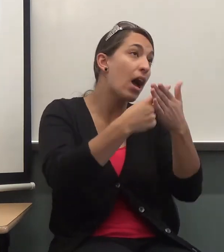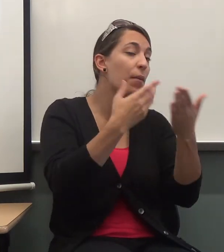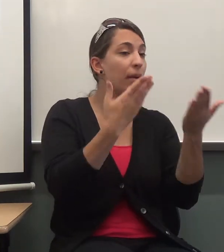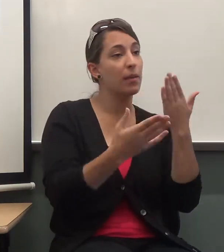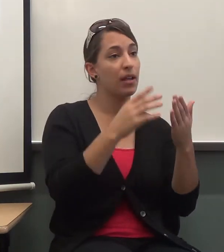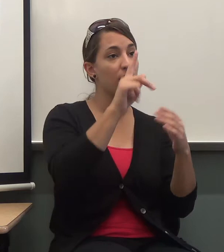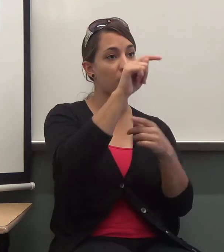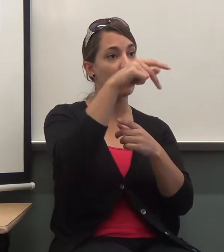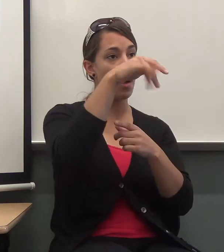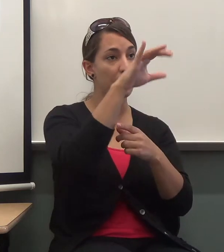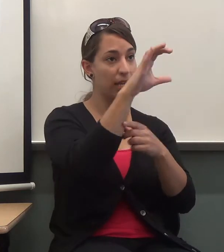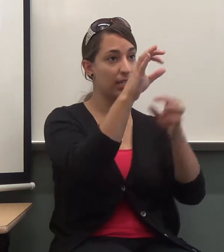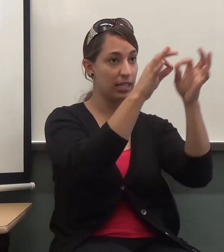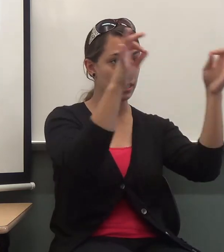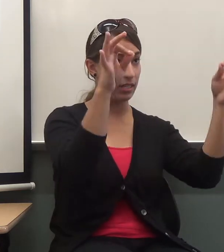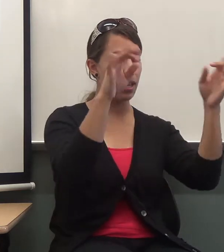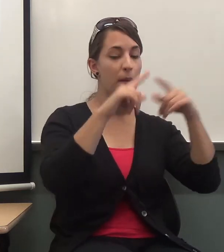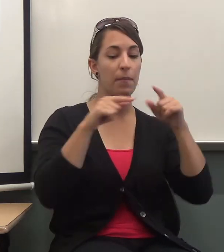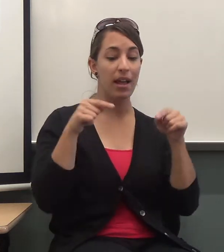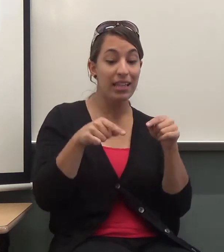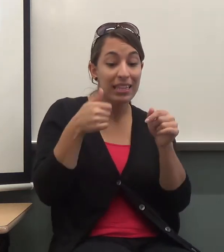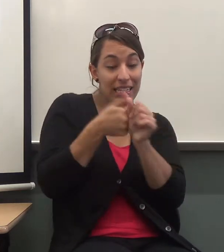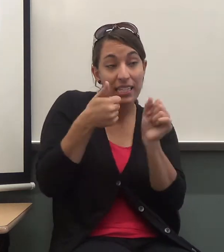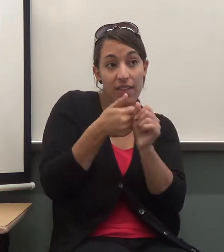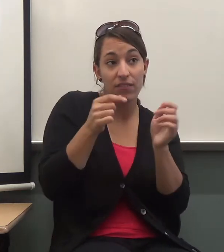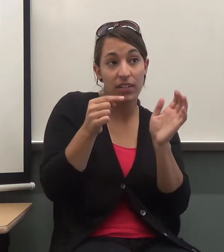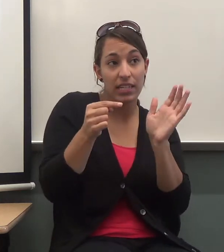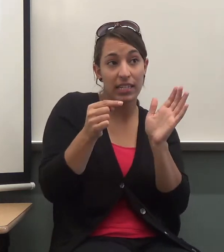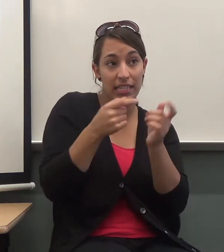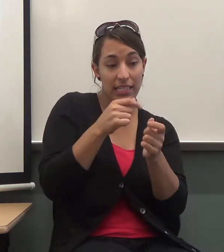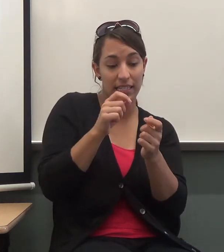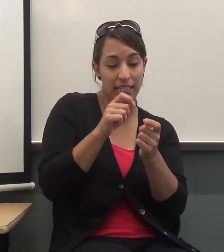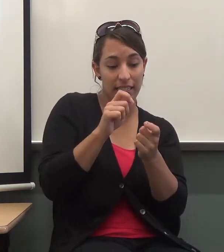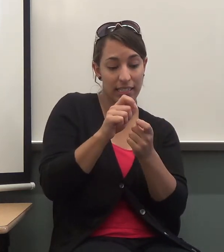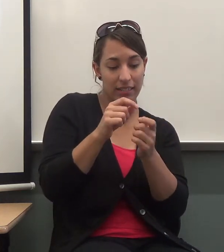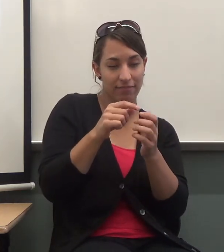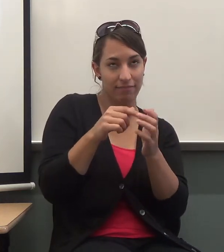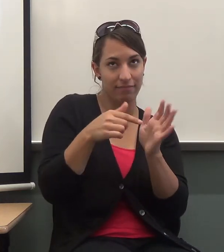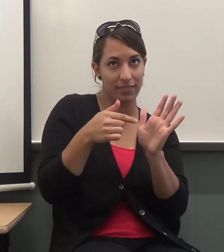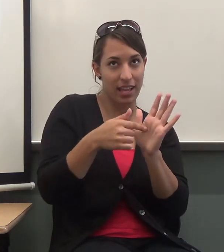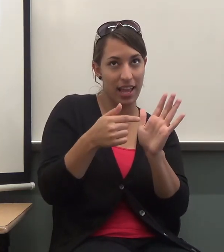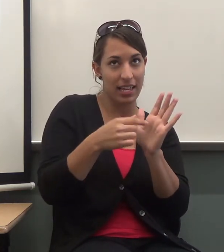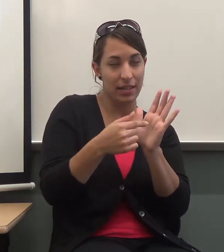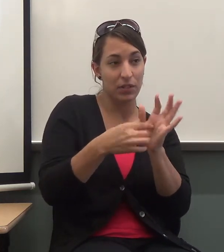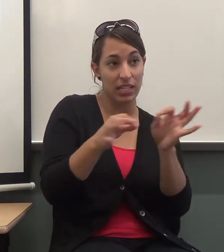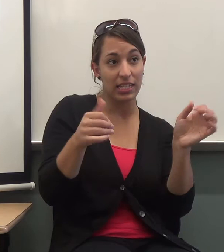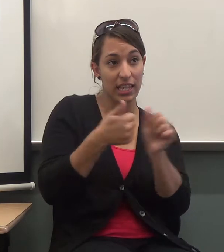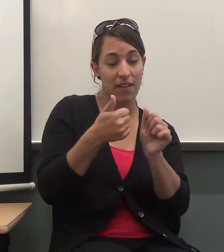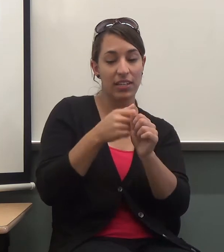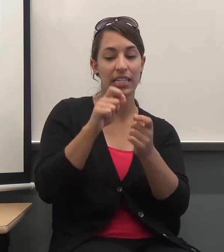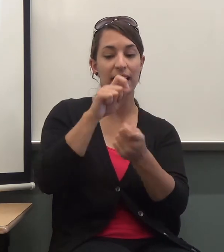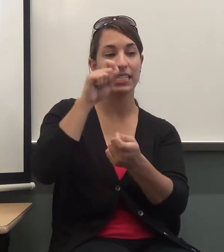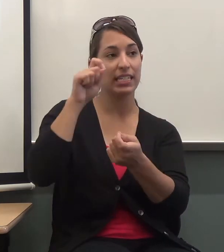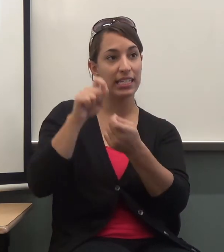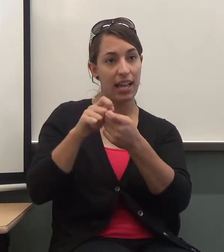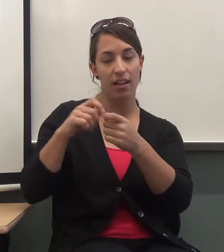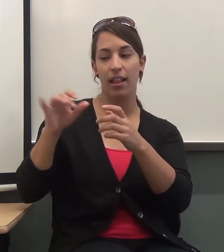example itself is a detail, okay, person, event,